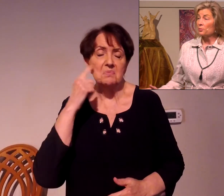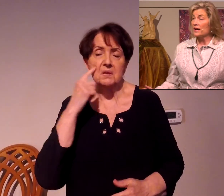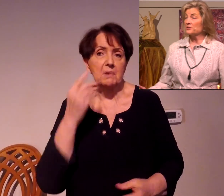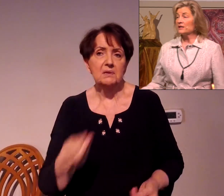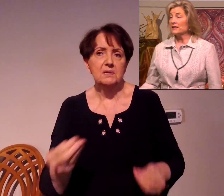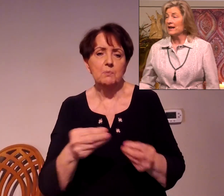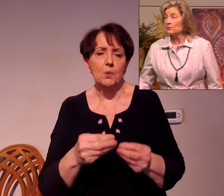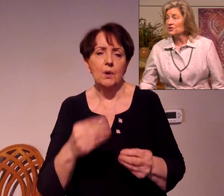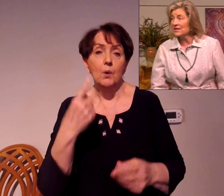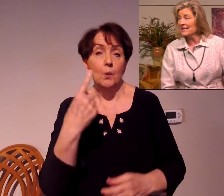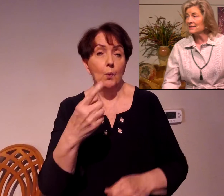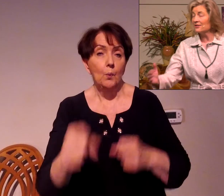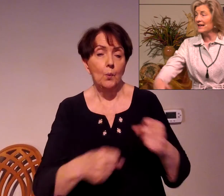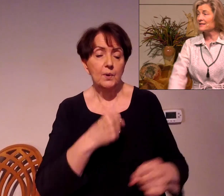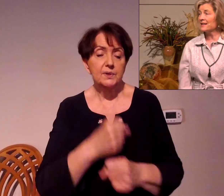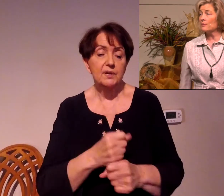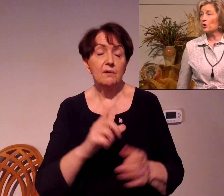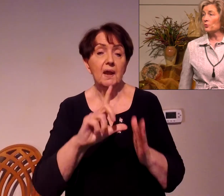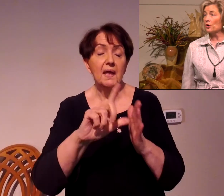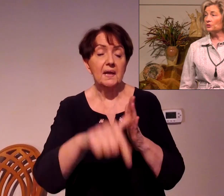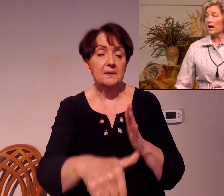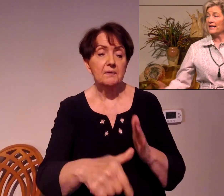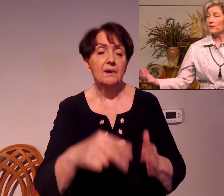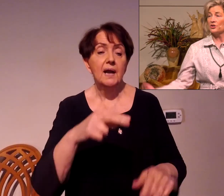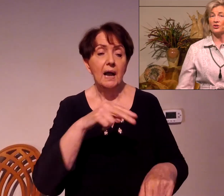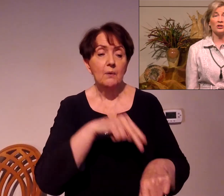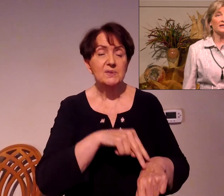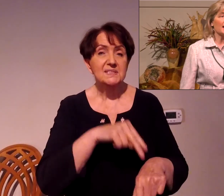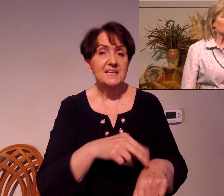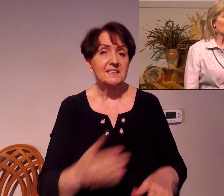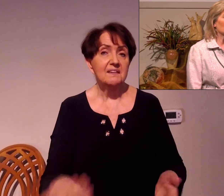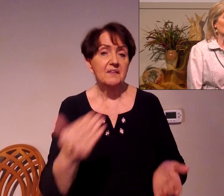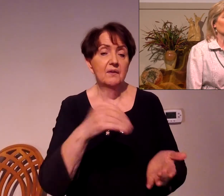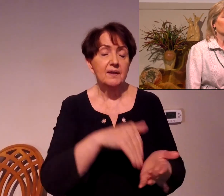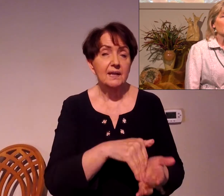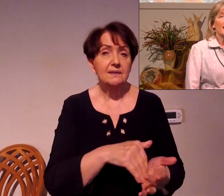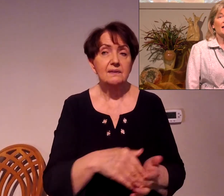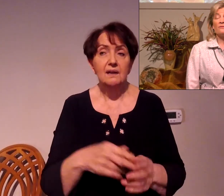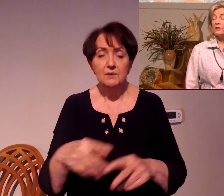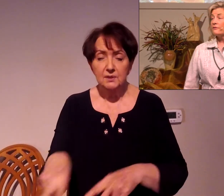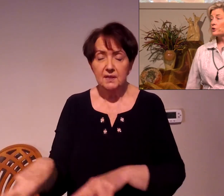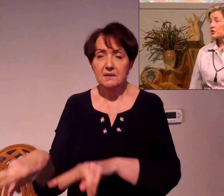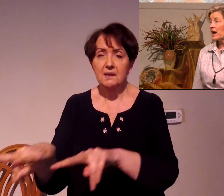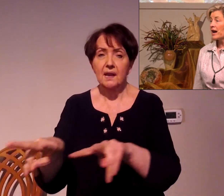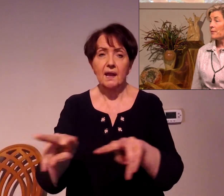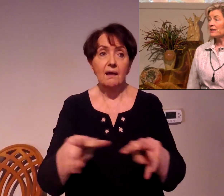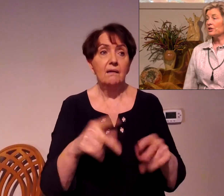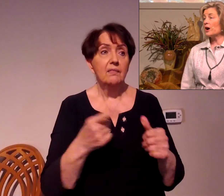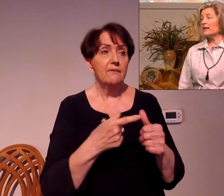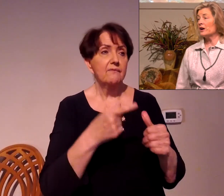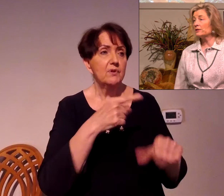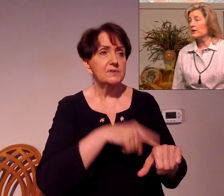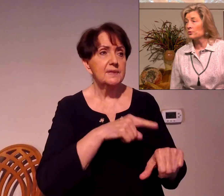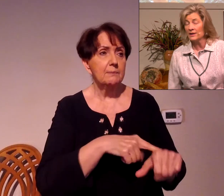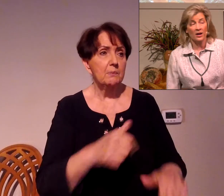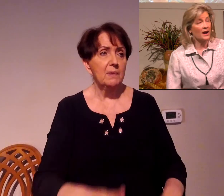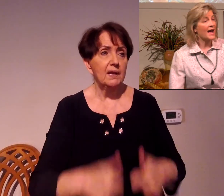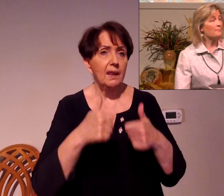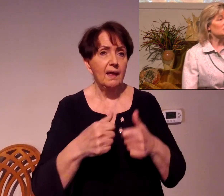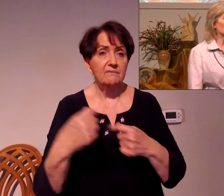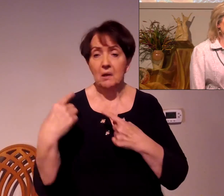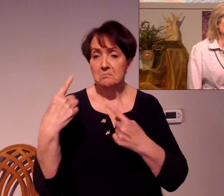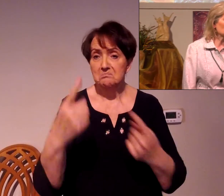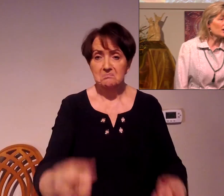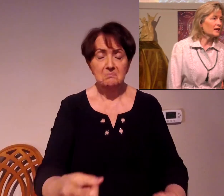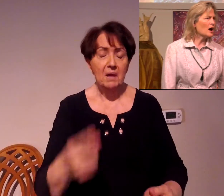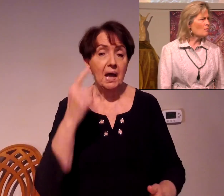later, approximately, I was standing on that same railroad tie, and I was just looking out in my garden. And for the first time, I don't know how long they were there, I